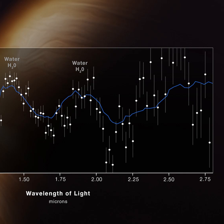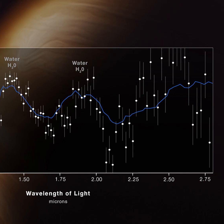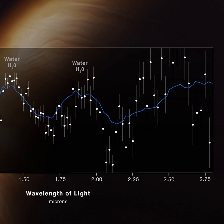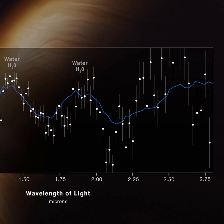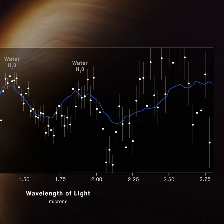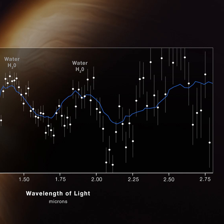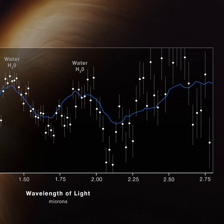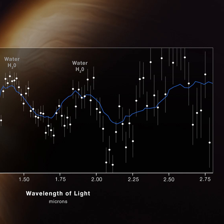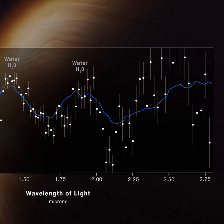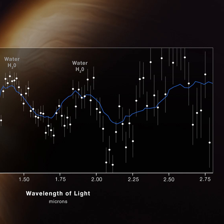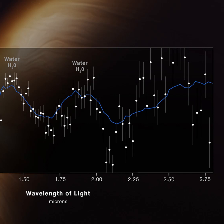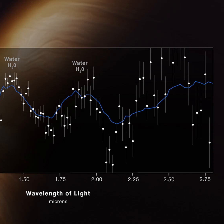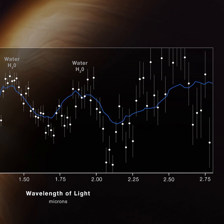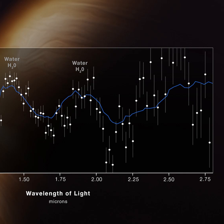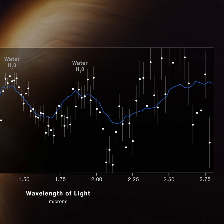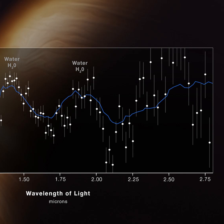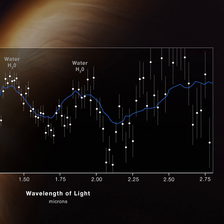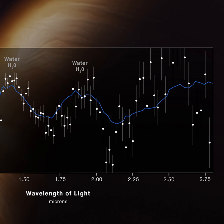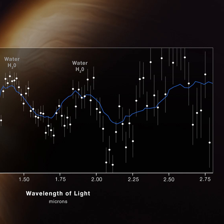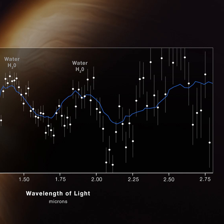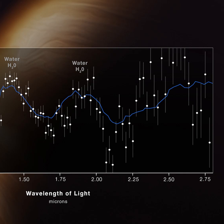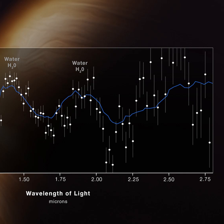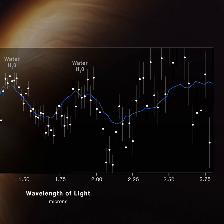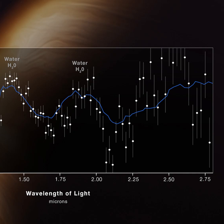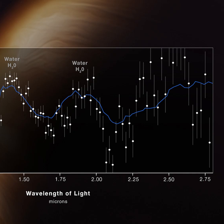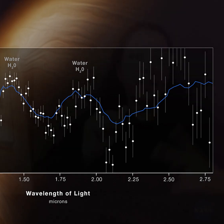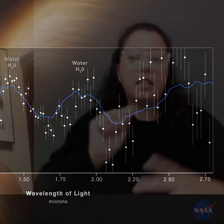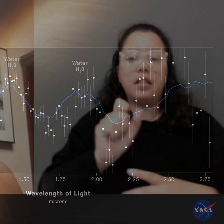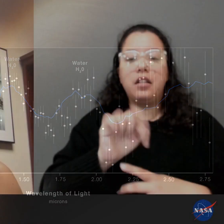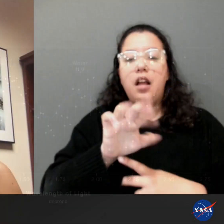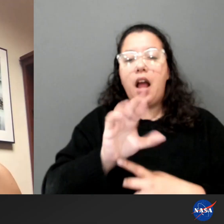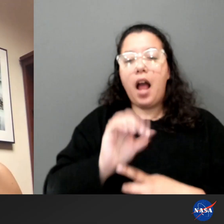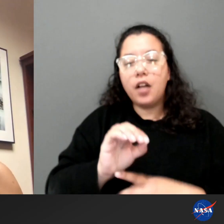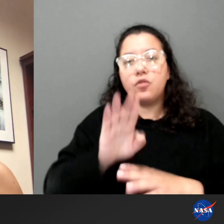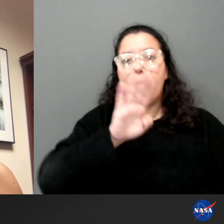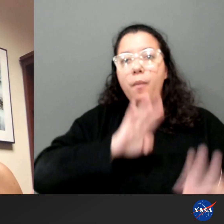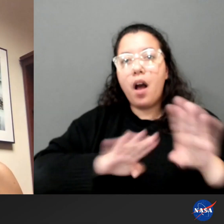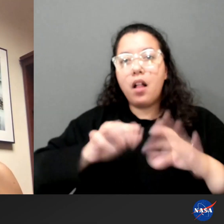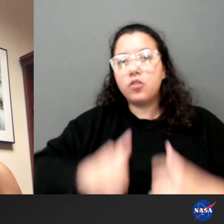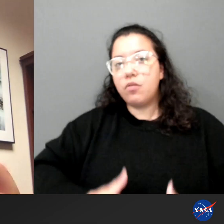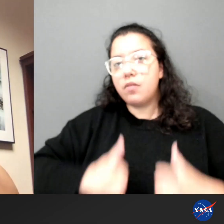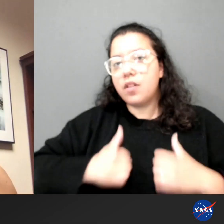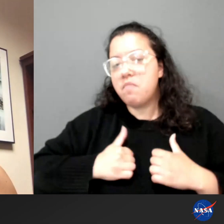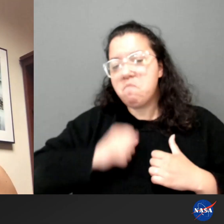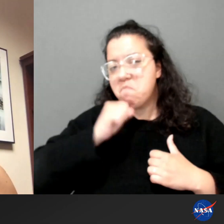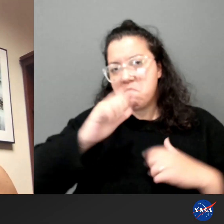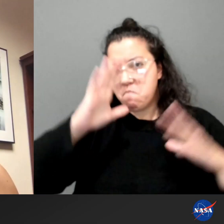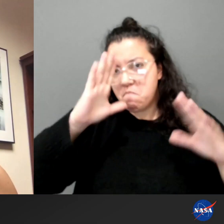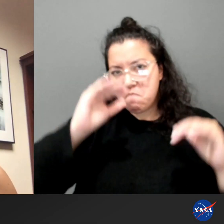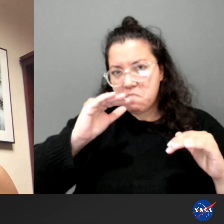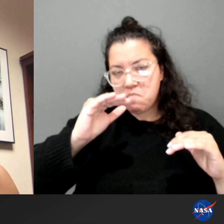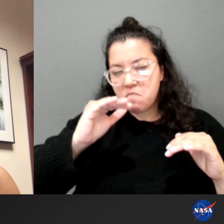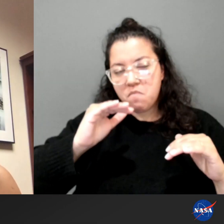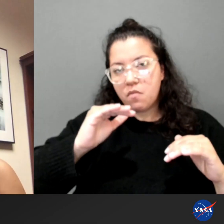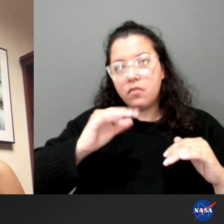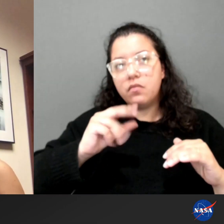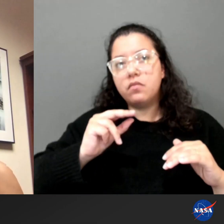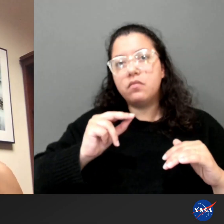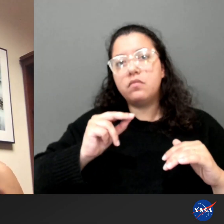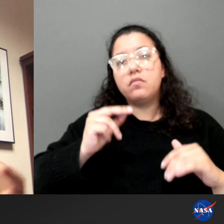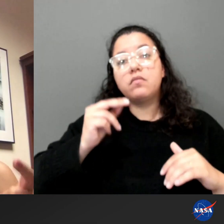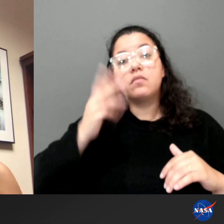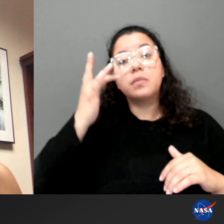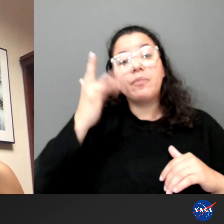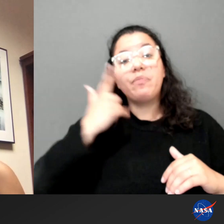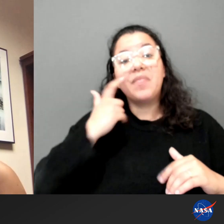of astrobiological, indicators of any kind, because it's not just giant, it also